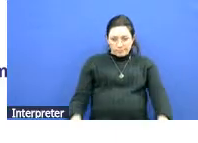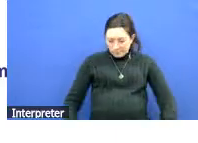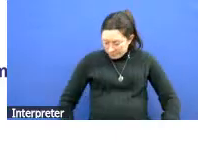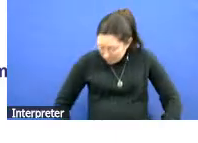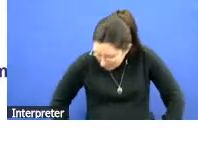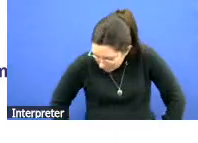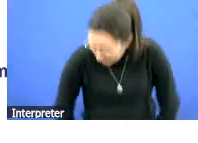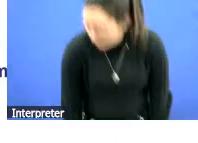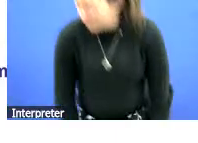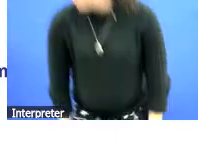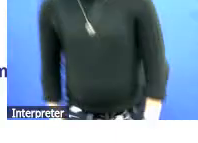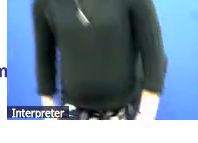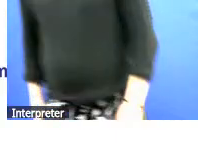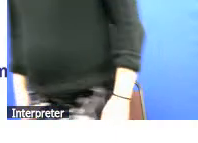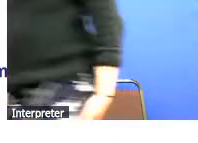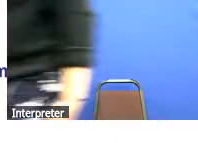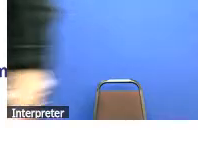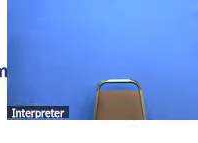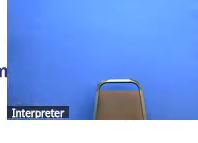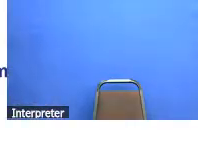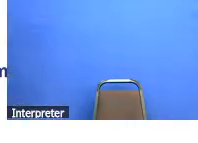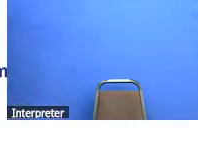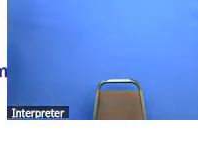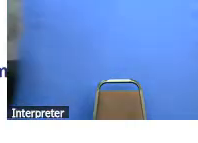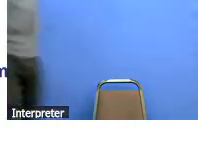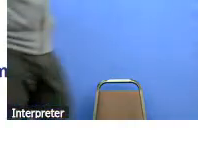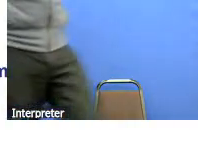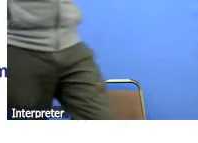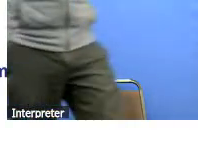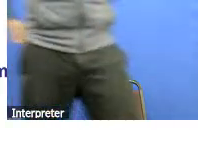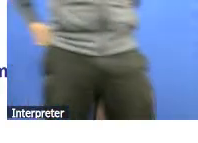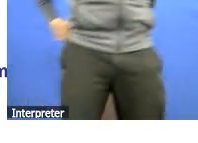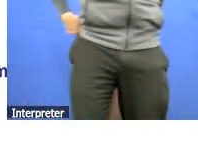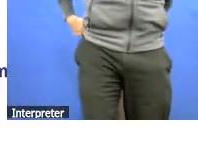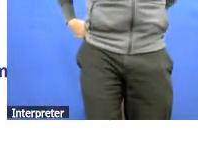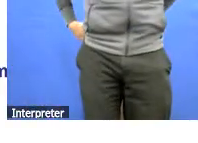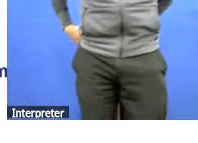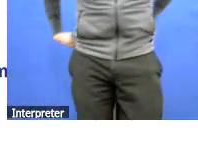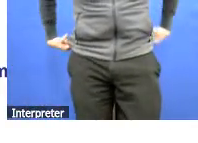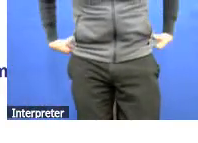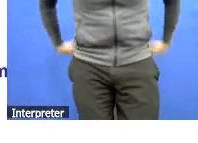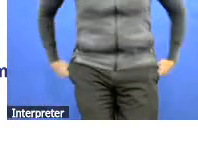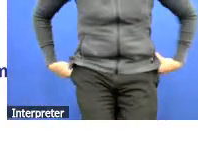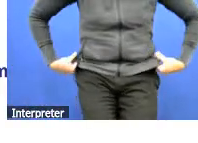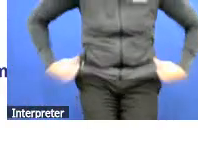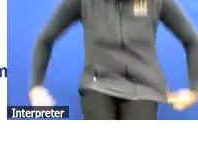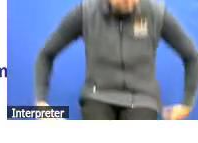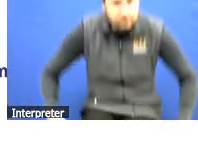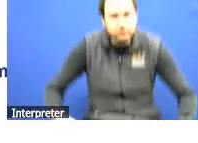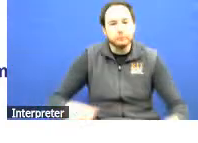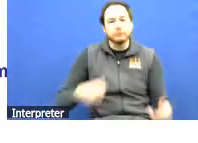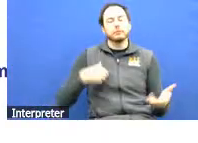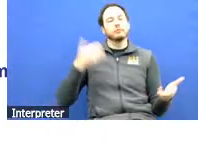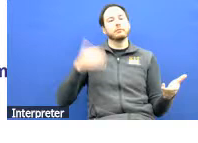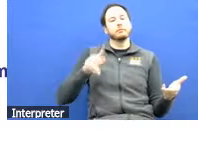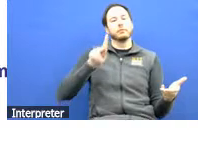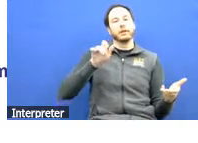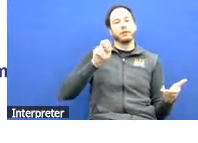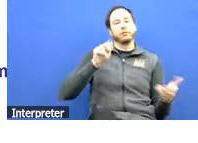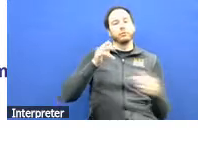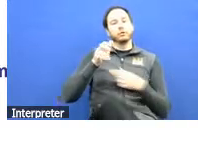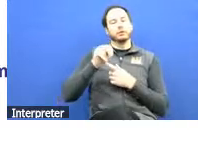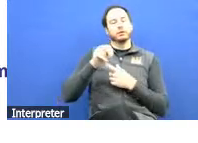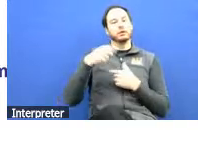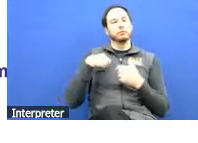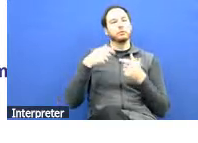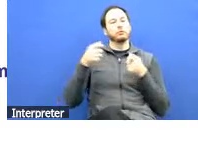Okay, thanks, Mike. Again, Kevin Bernstein. I am regulatory siting counsel for National Grid for this and numerous